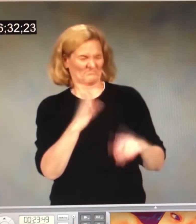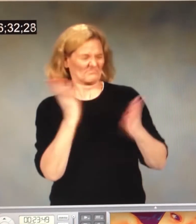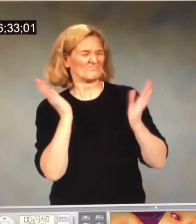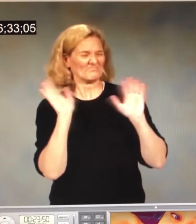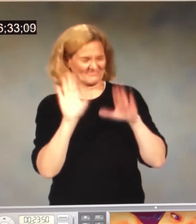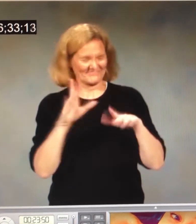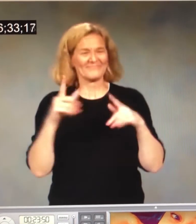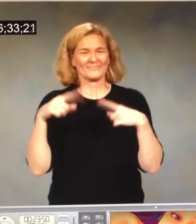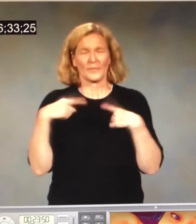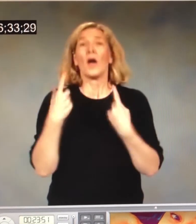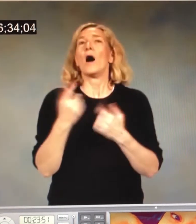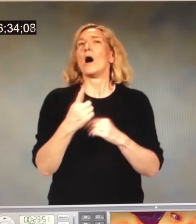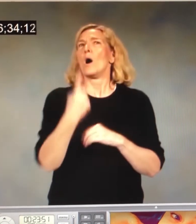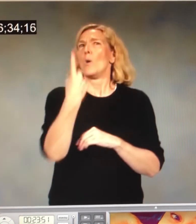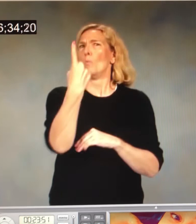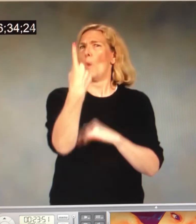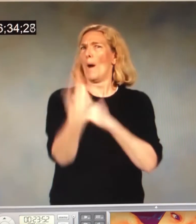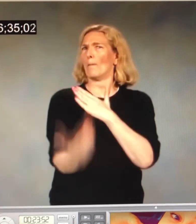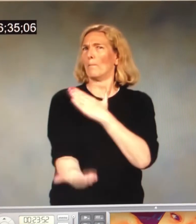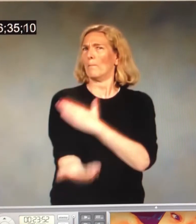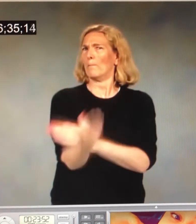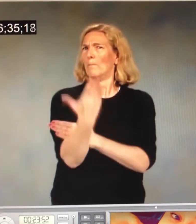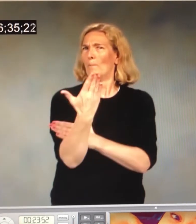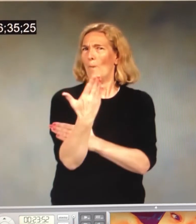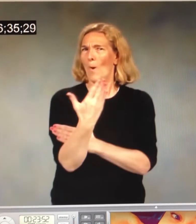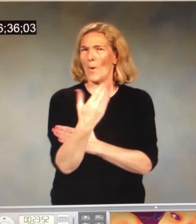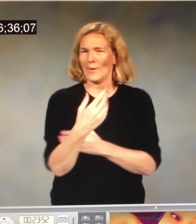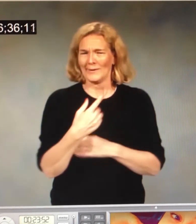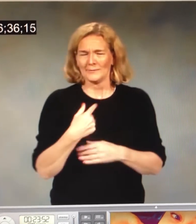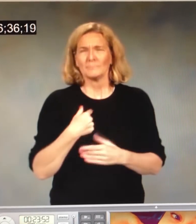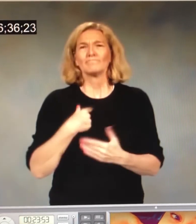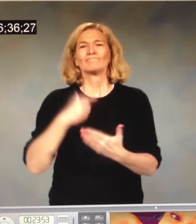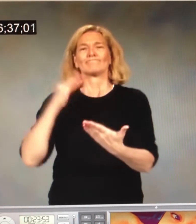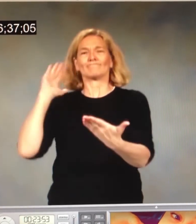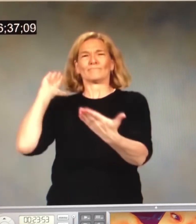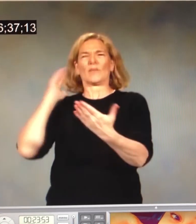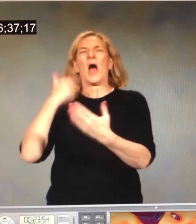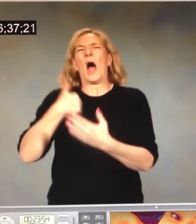kid in that program up until I was 3, and then after that.